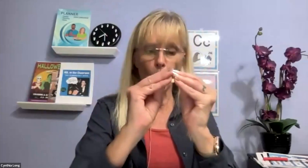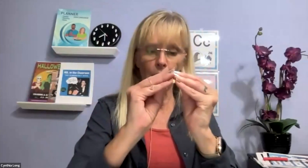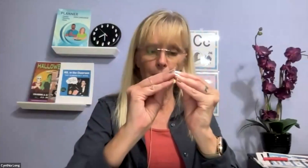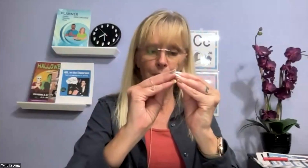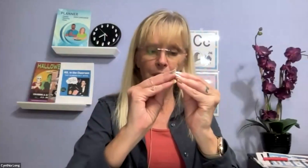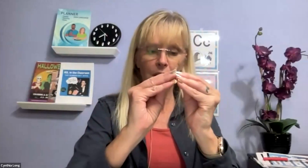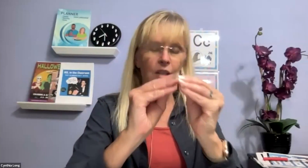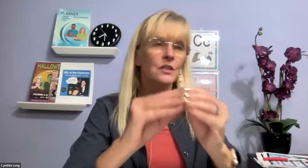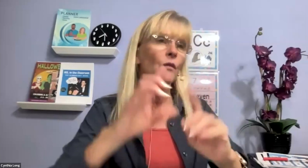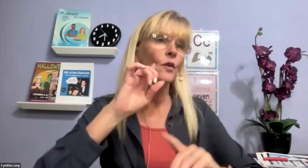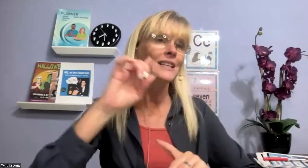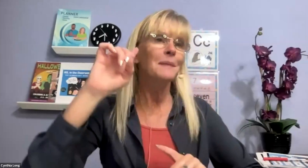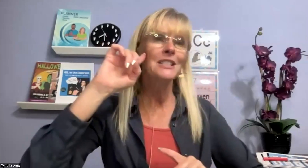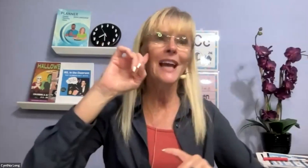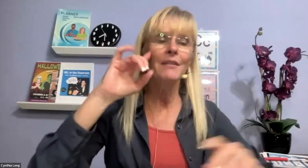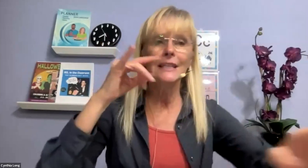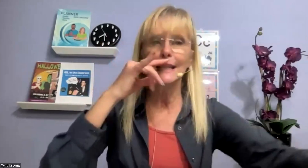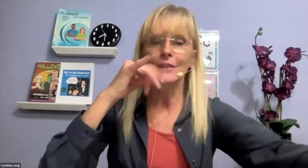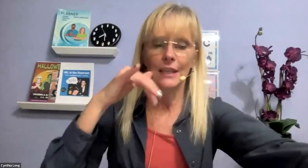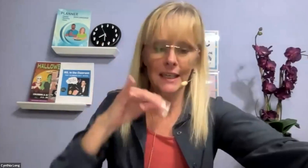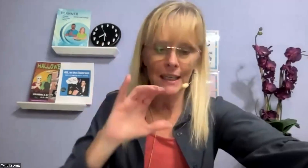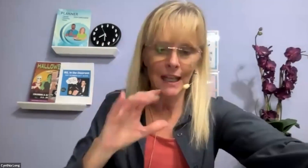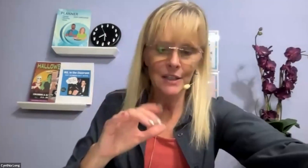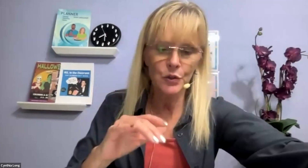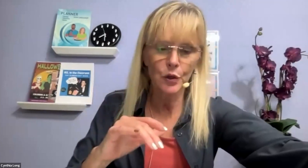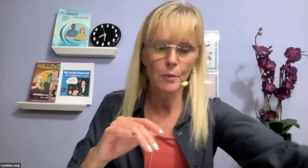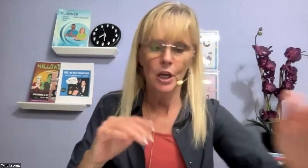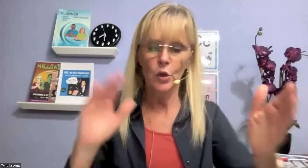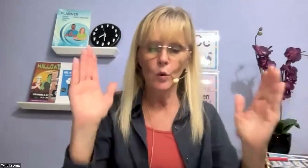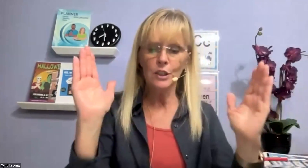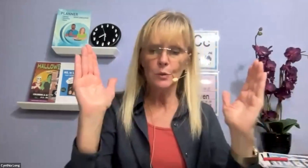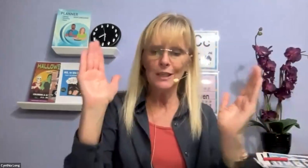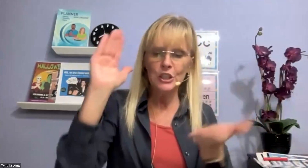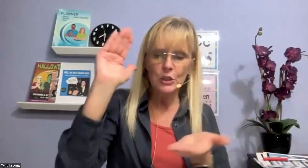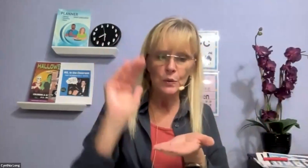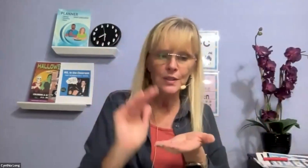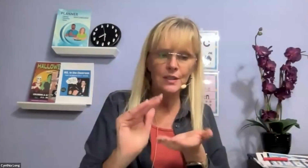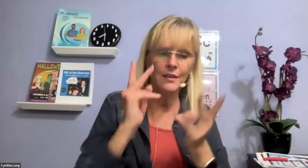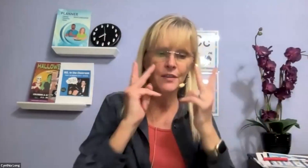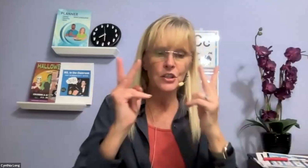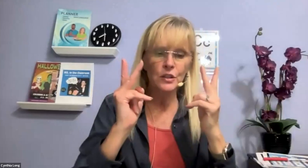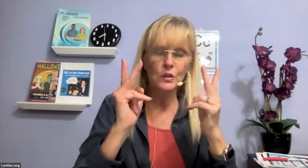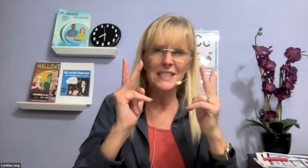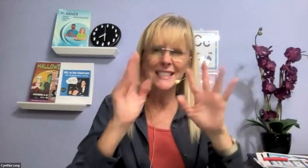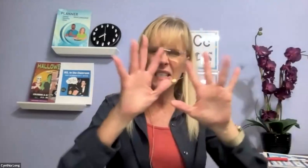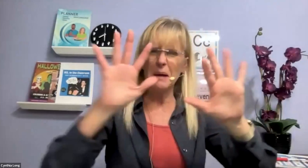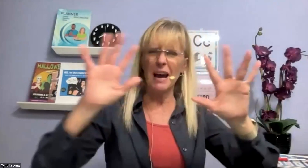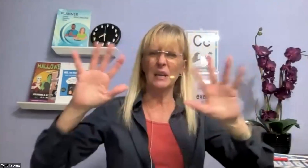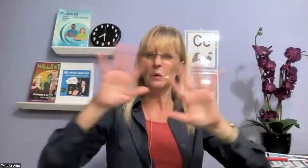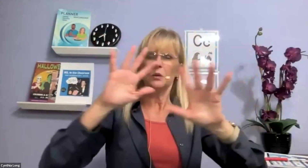more. So for especially having a deaf kid in the classroom, you want to reduce the visual stimuli going